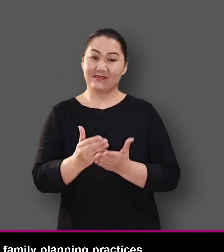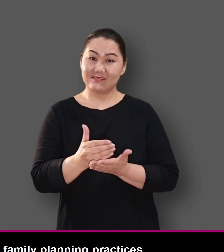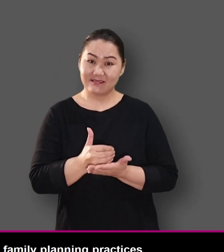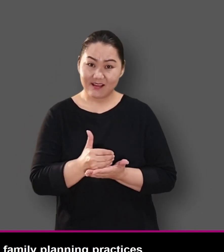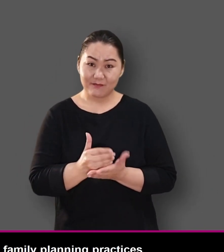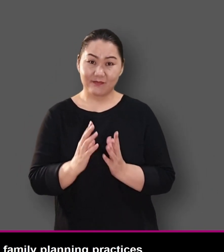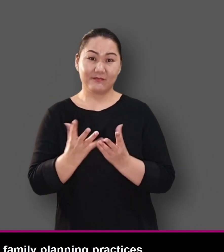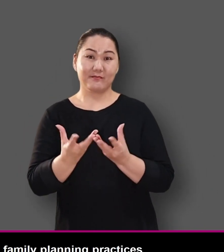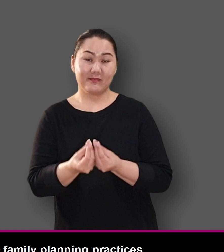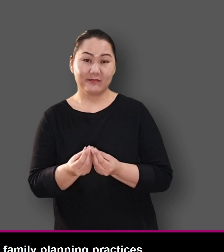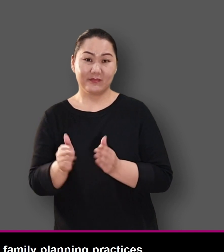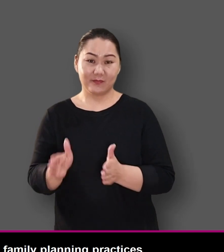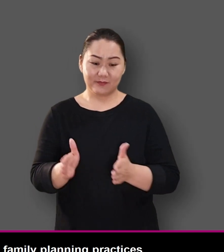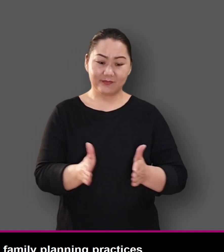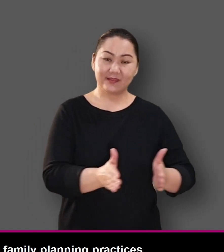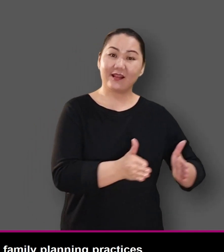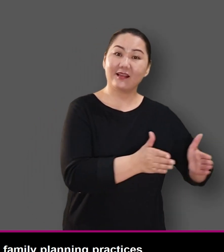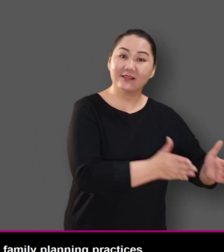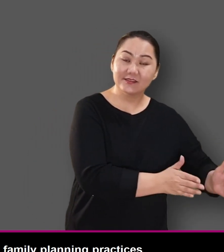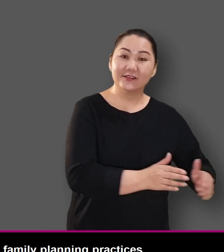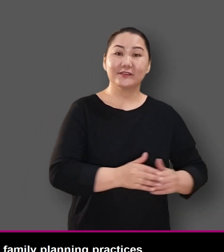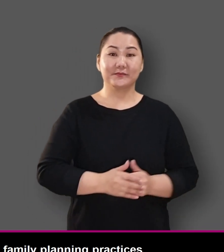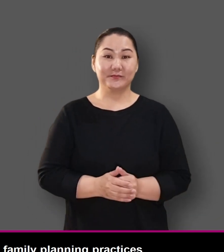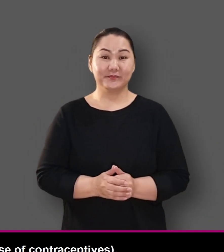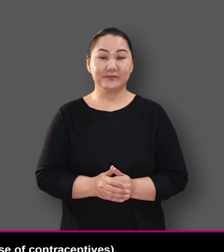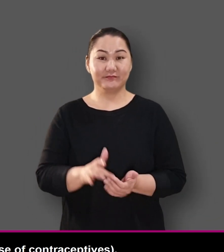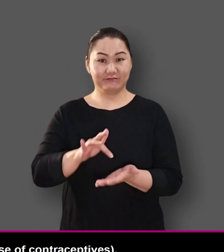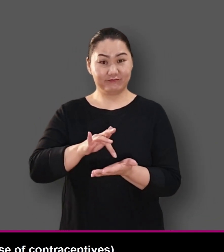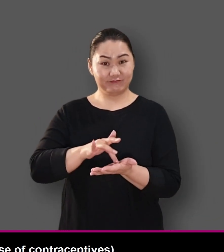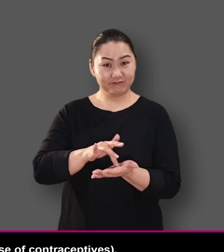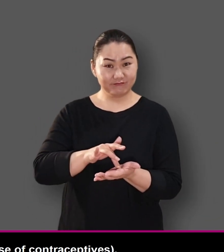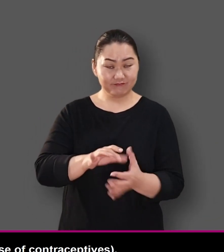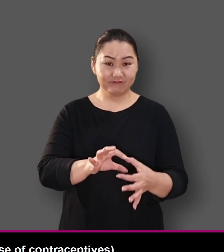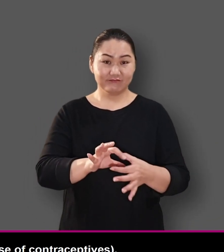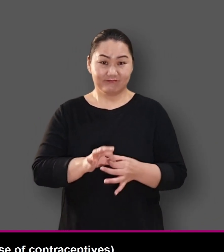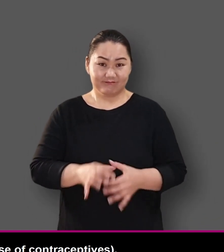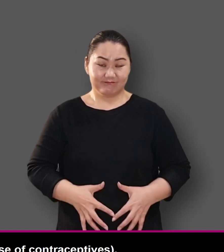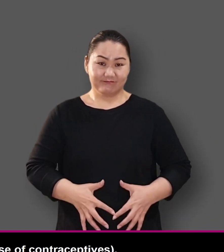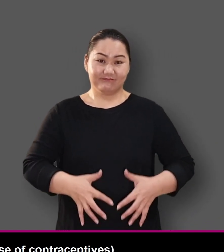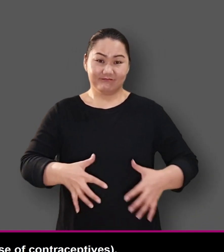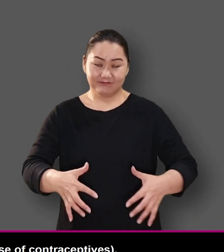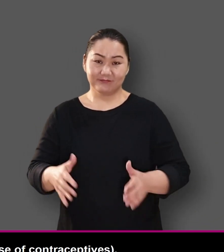safe and appropriate family planning practices, including the use of contraceptives,